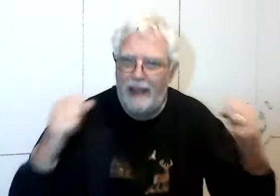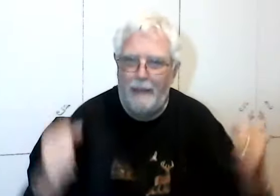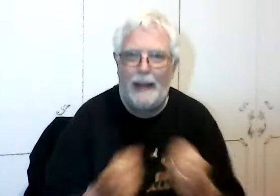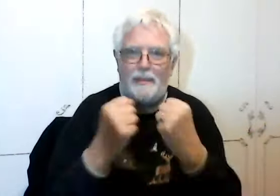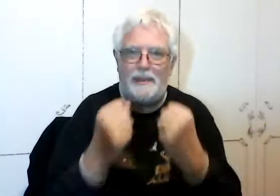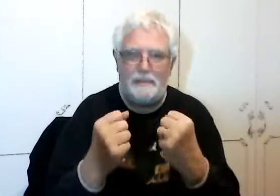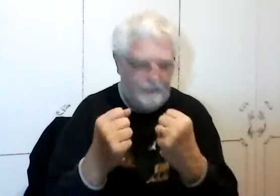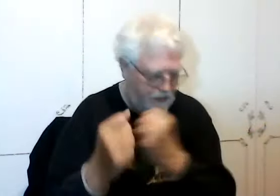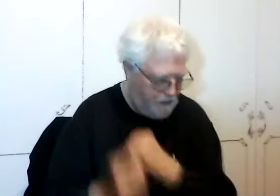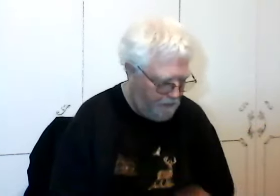Empowerment.